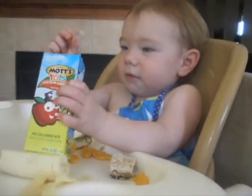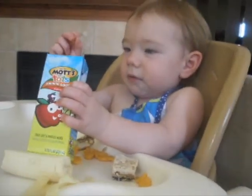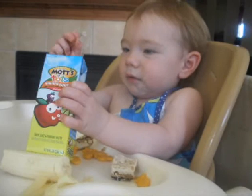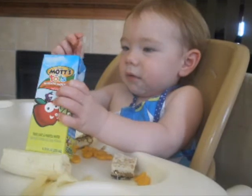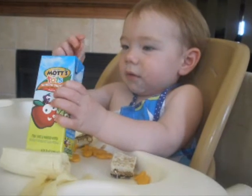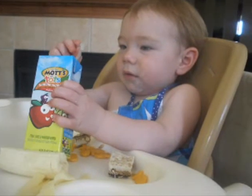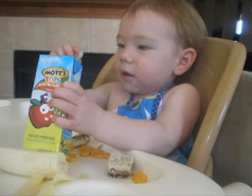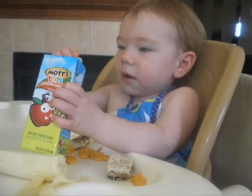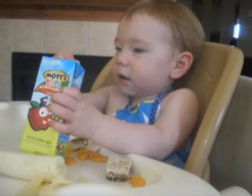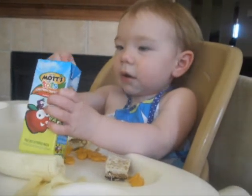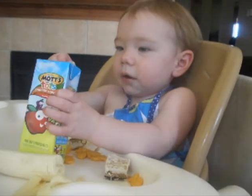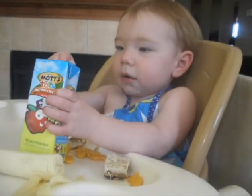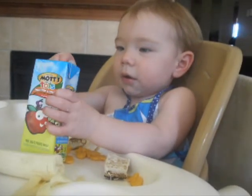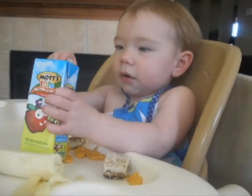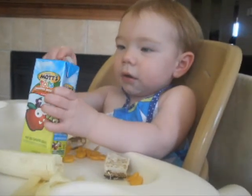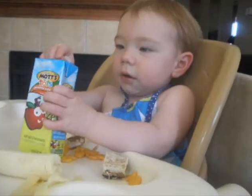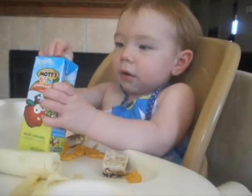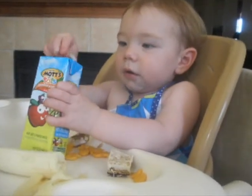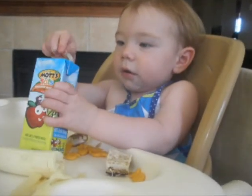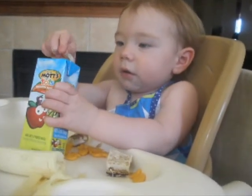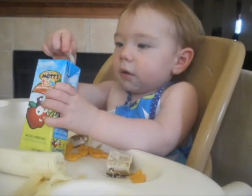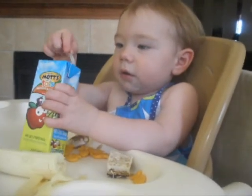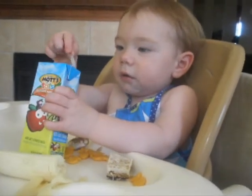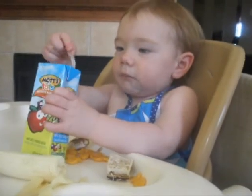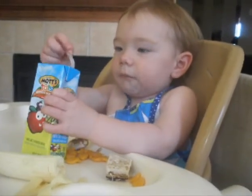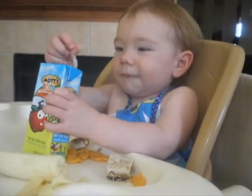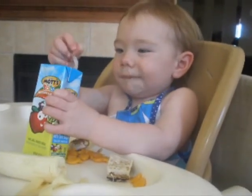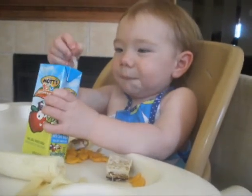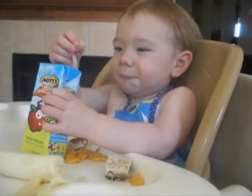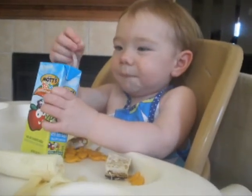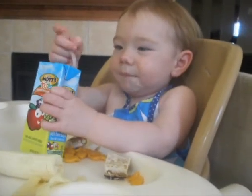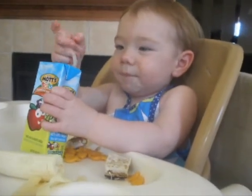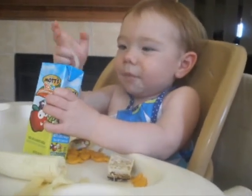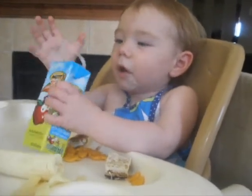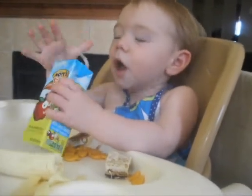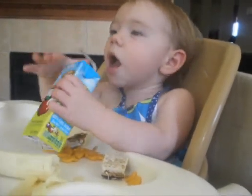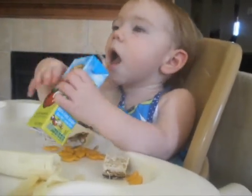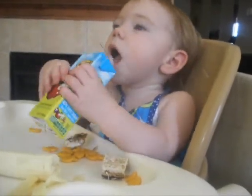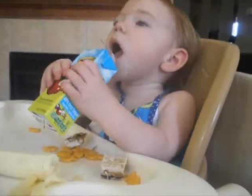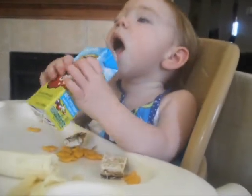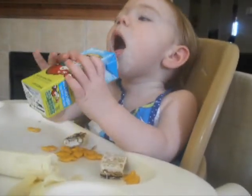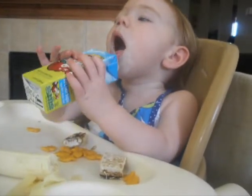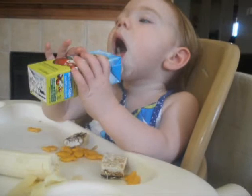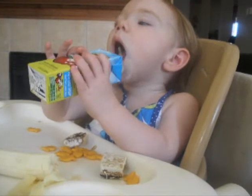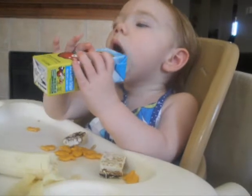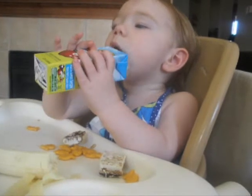drink? Is it a drink? Can you say drink?